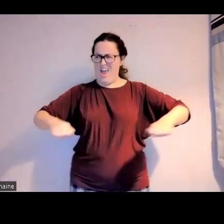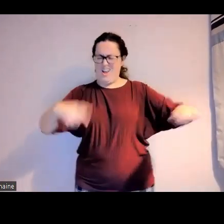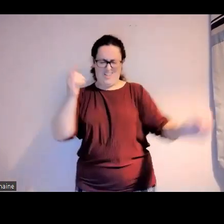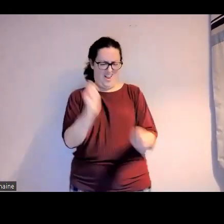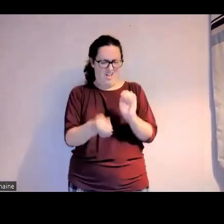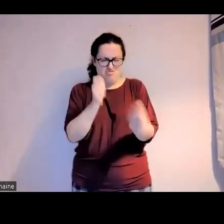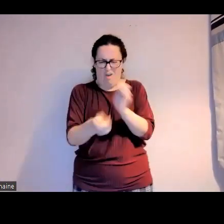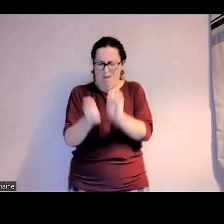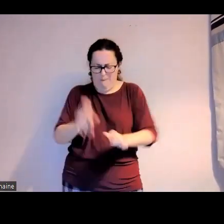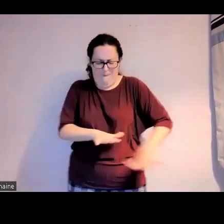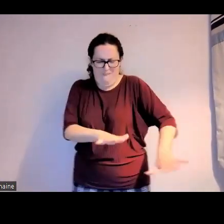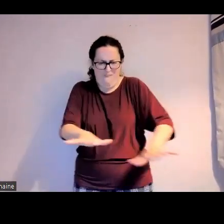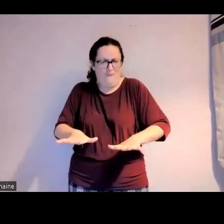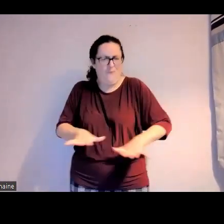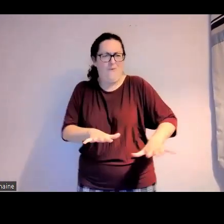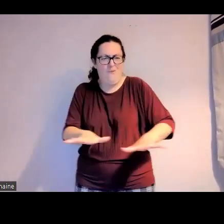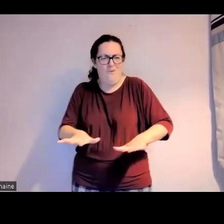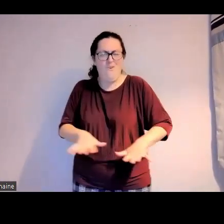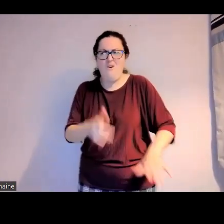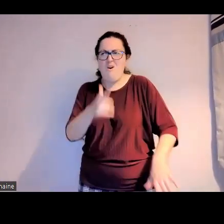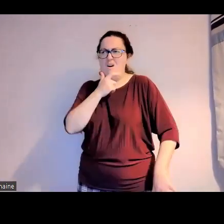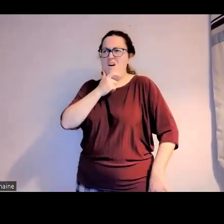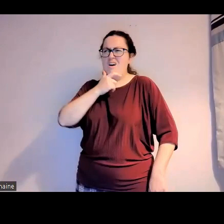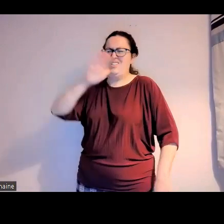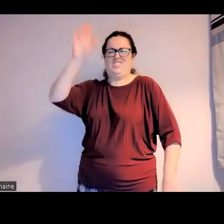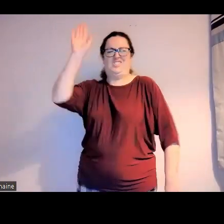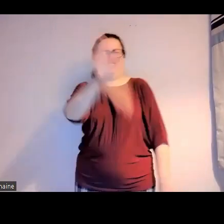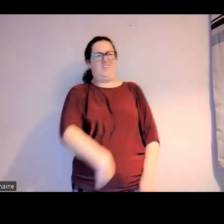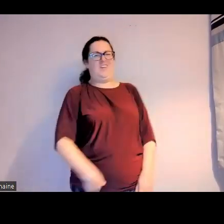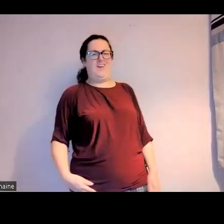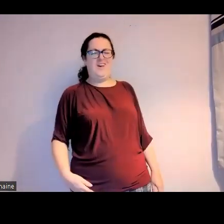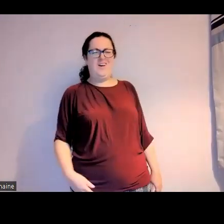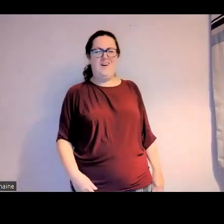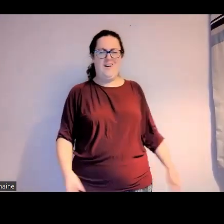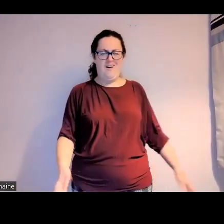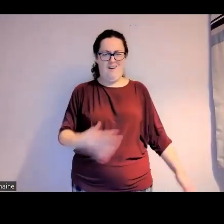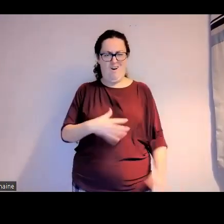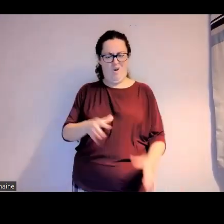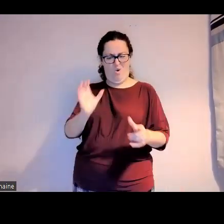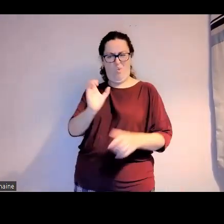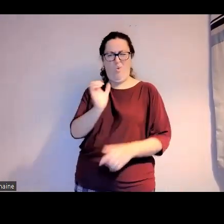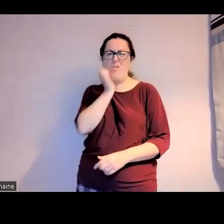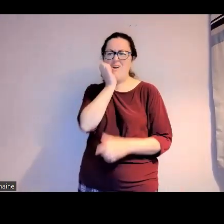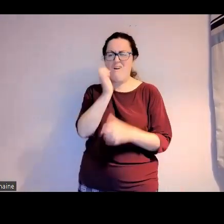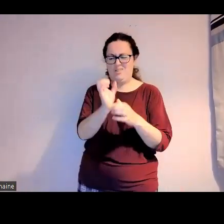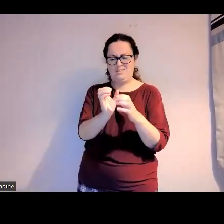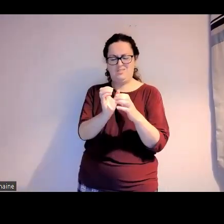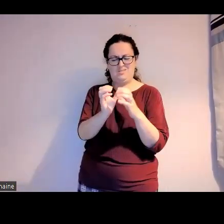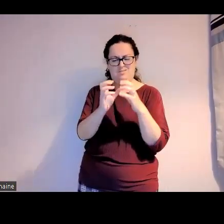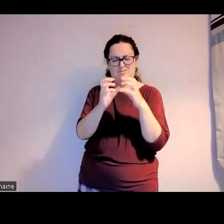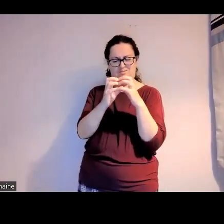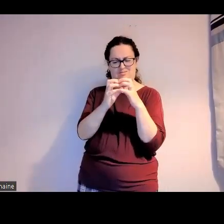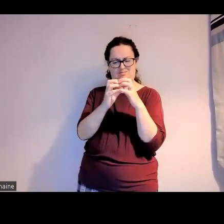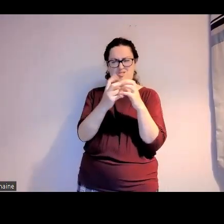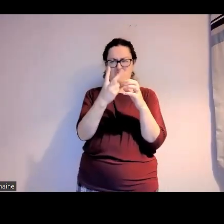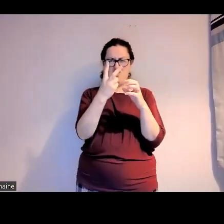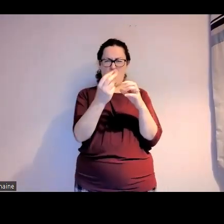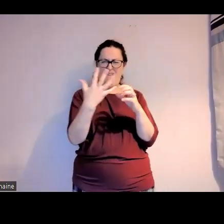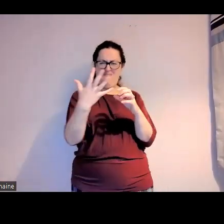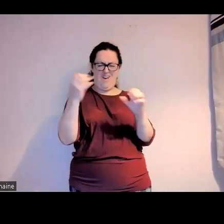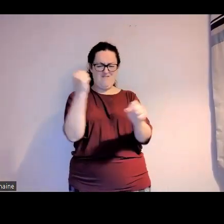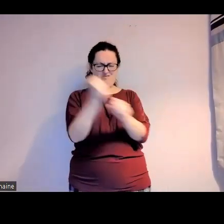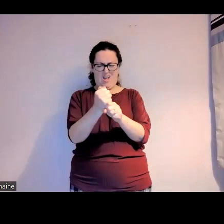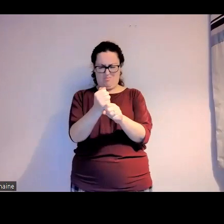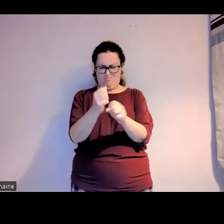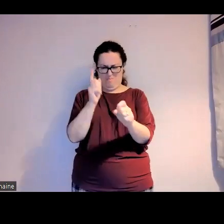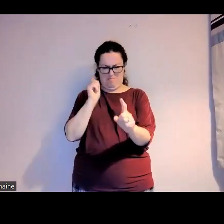than drumsticks. Sure, the size of a walnut, chestnut roughly 25 grams,